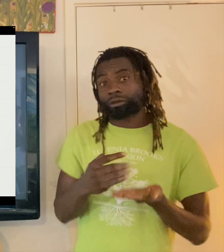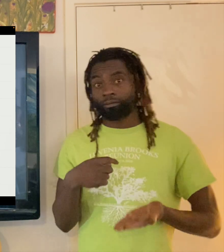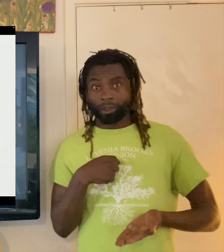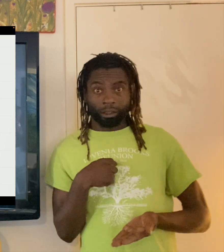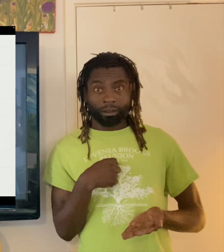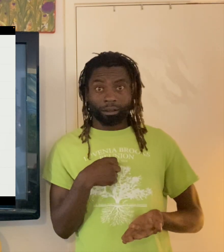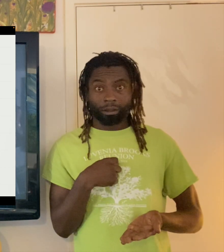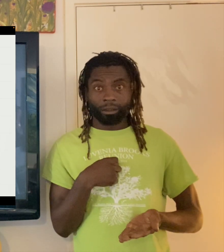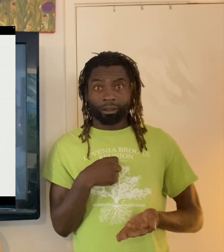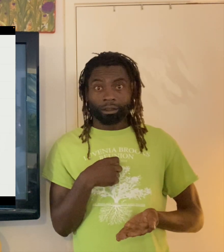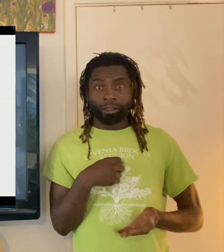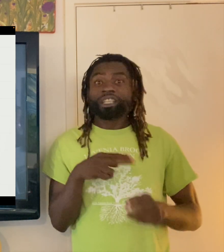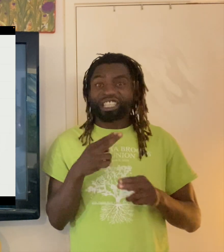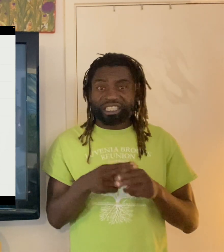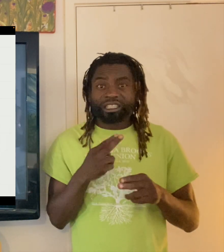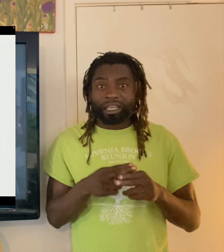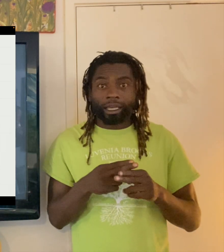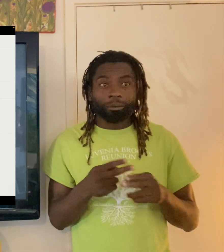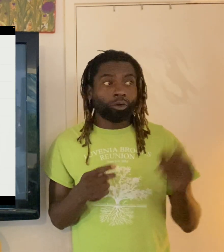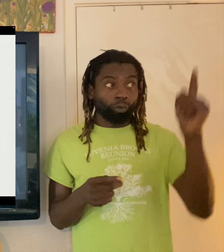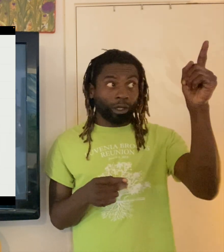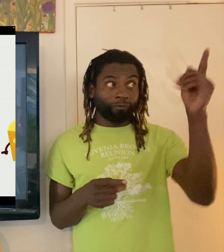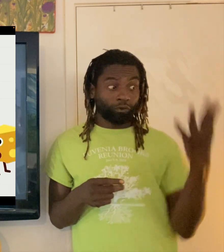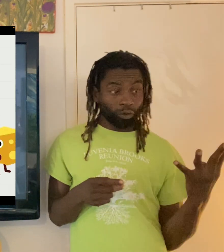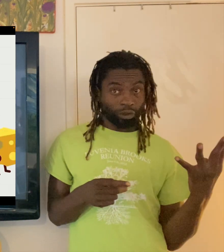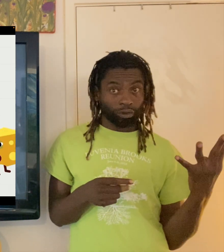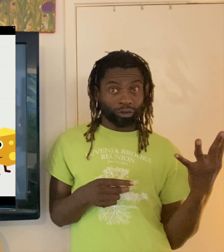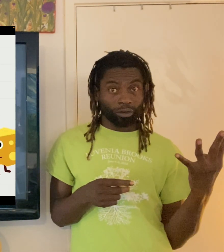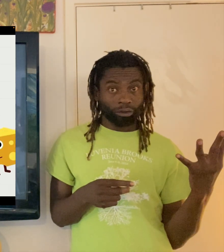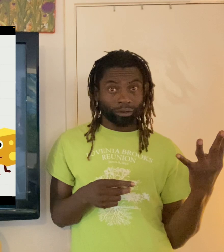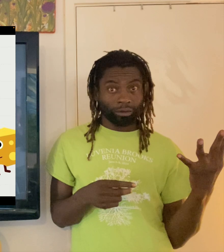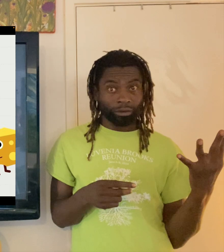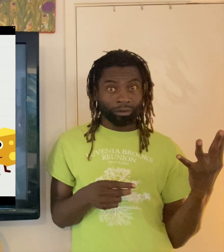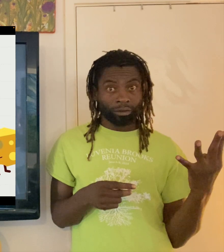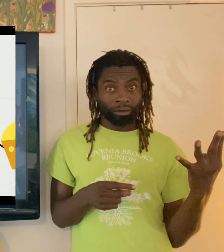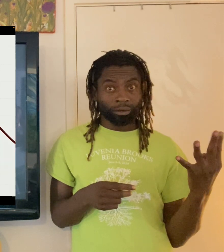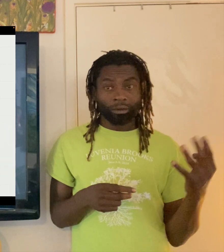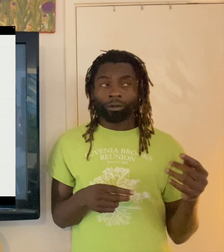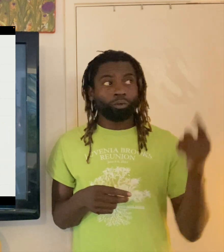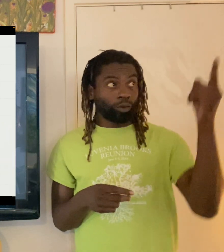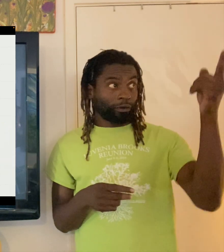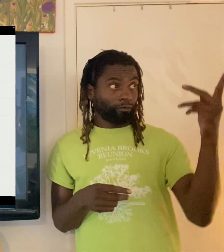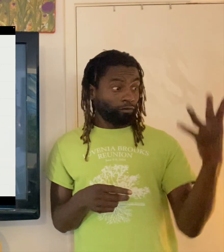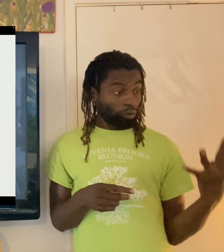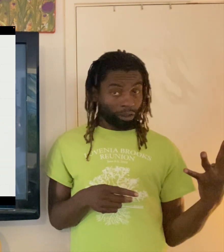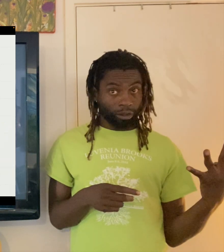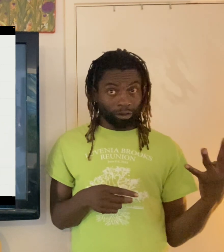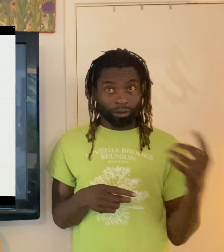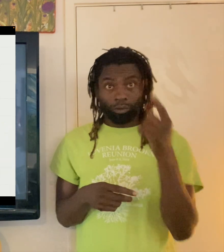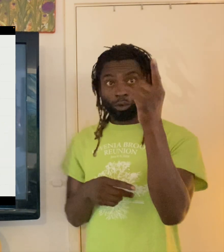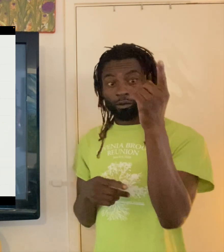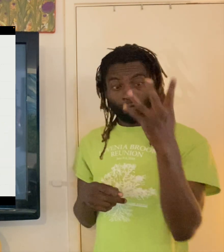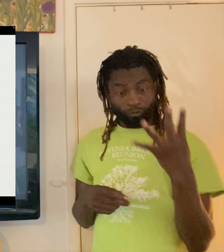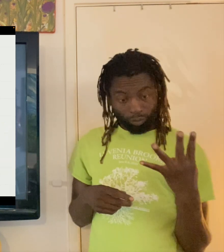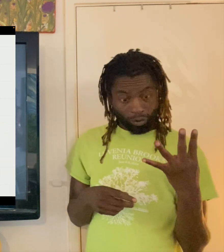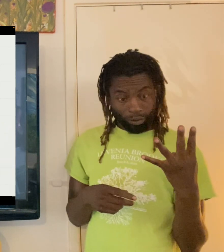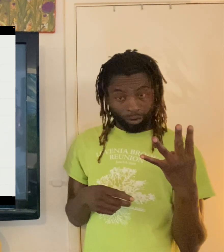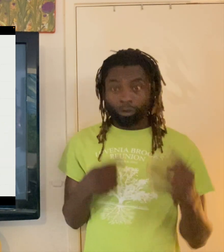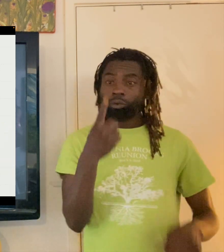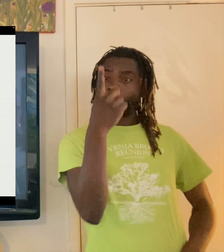me. So we can call them fourths. Fourths! 1/4 here, 1/4